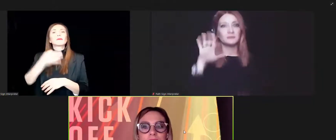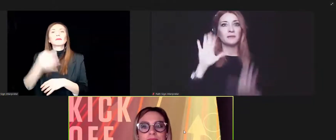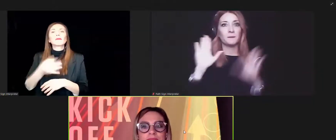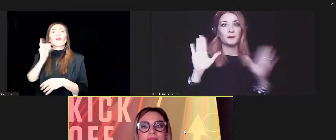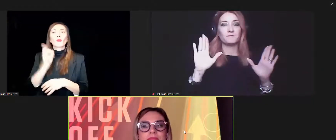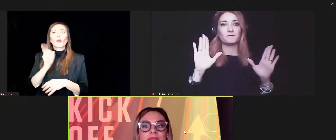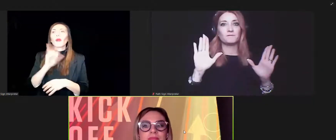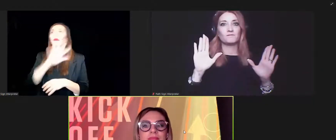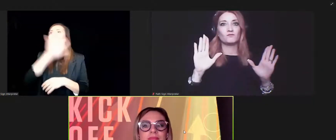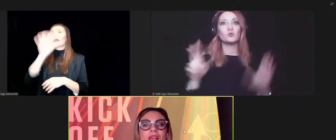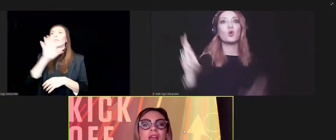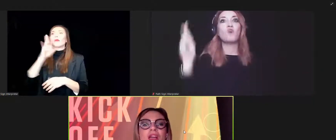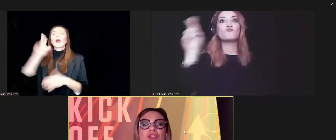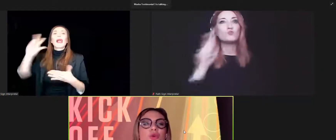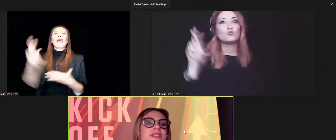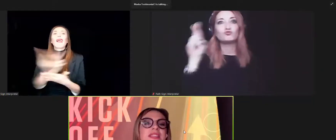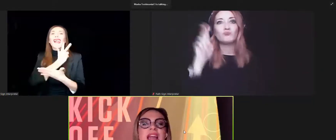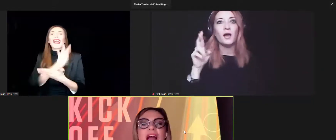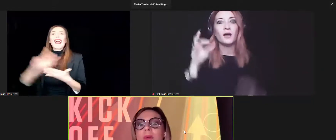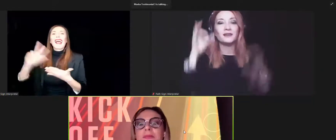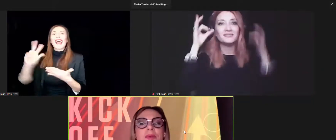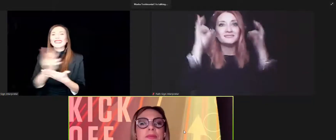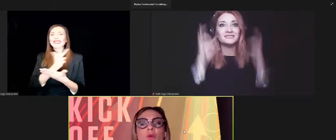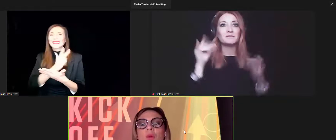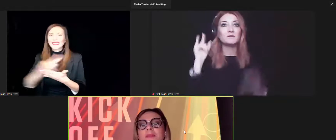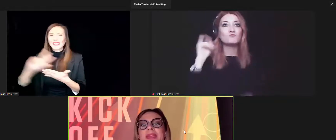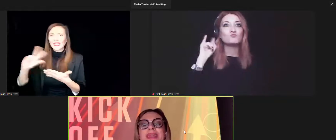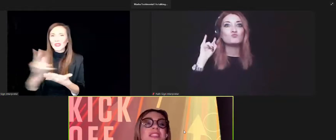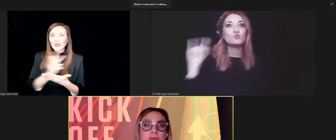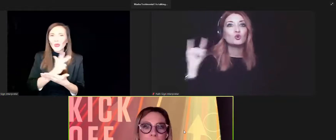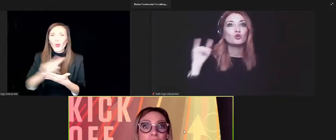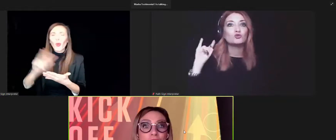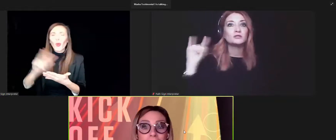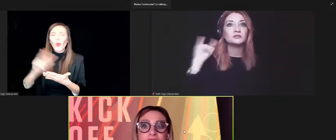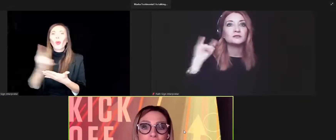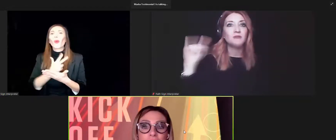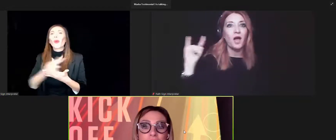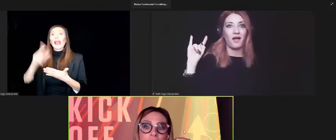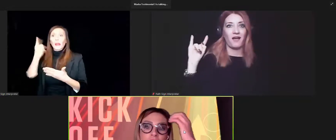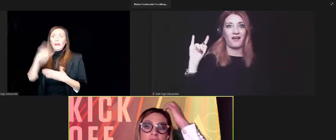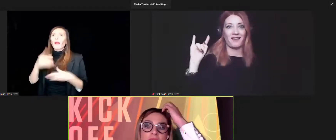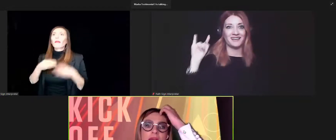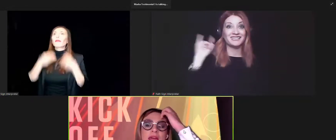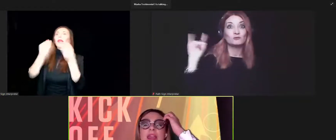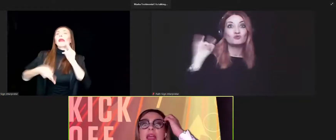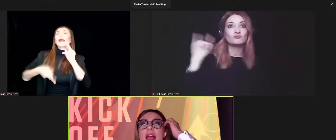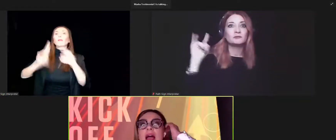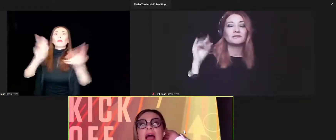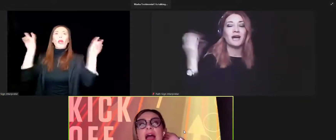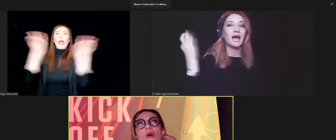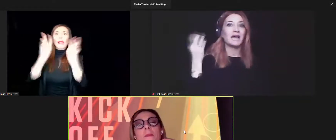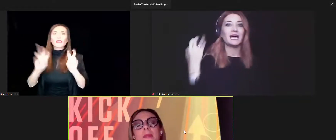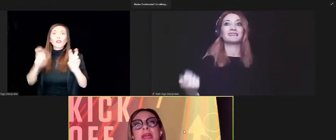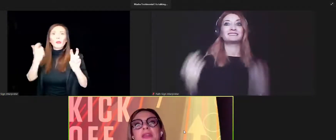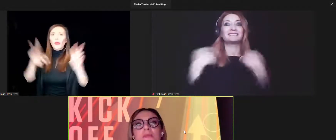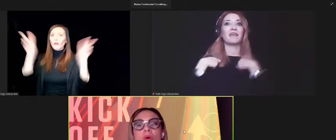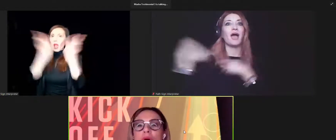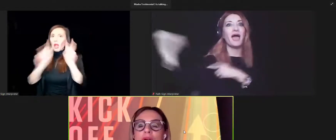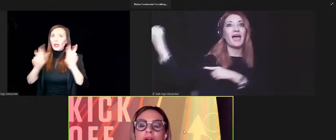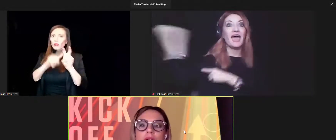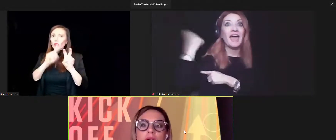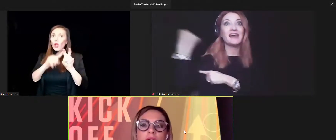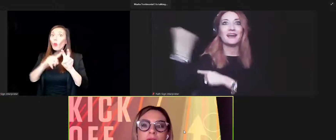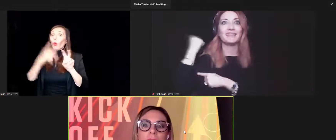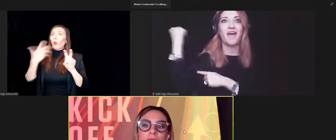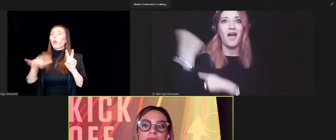all. You will see how many people will be inspired by you and how many